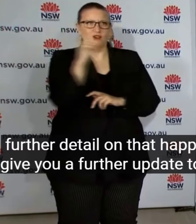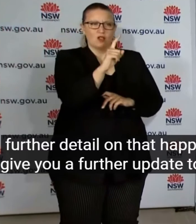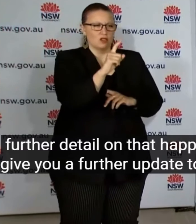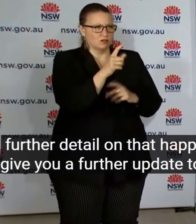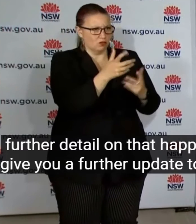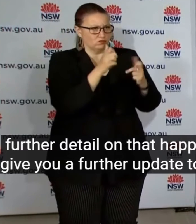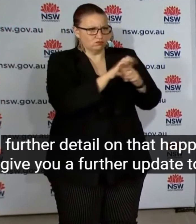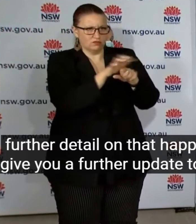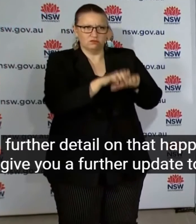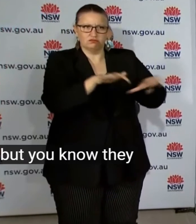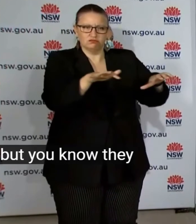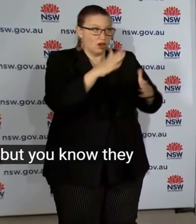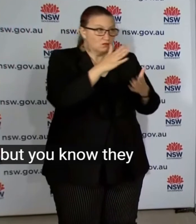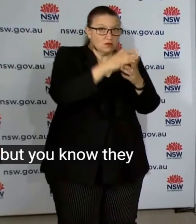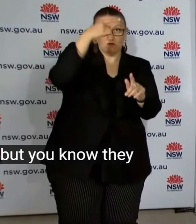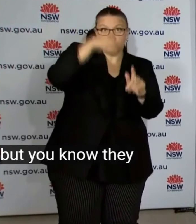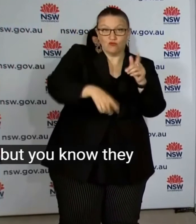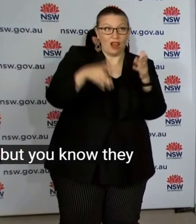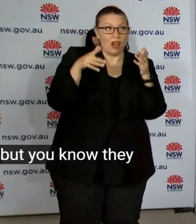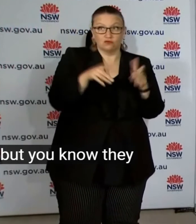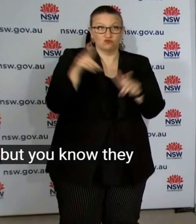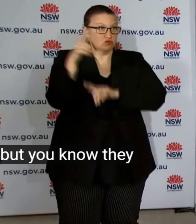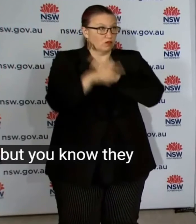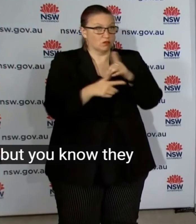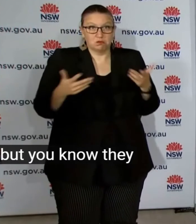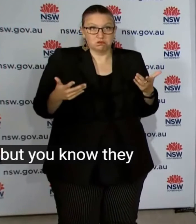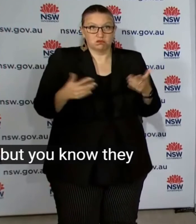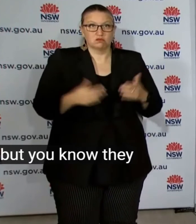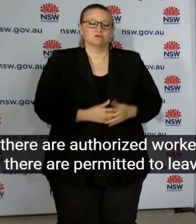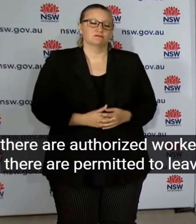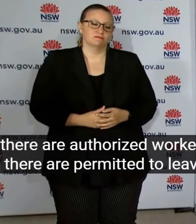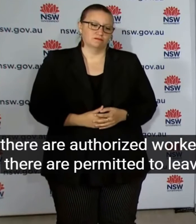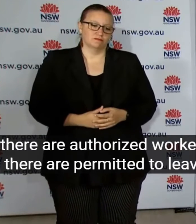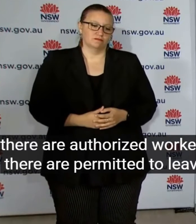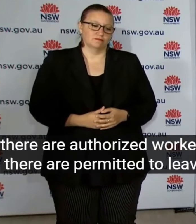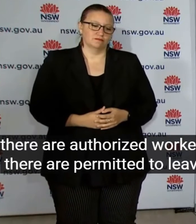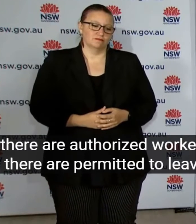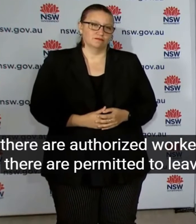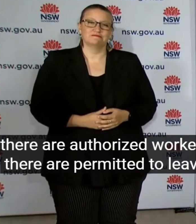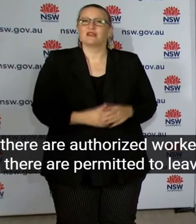there are authorised workers. There are permitted to leave Sydney. There are people that are allowed to leave for a number